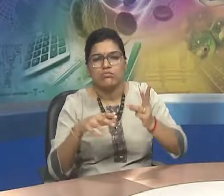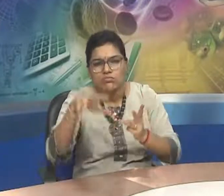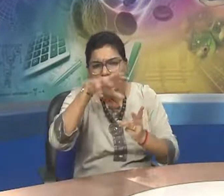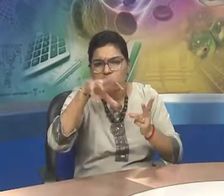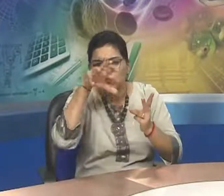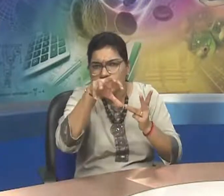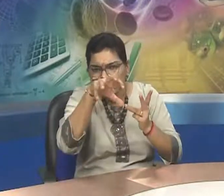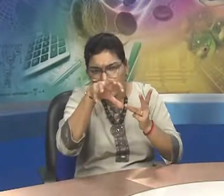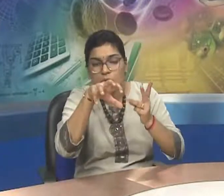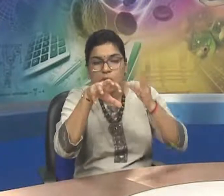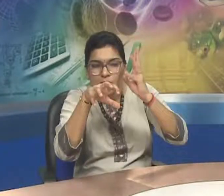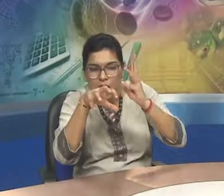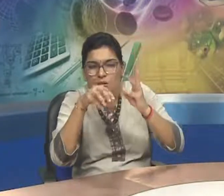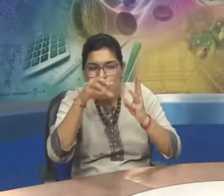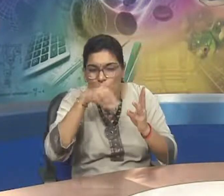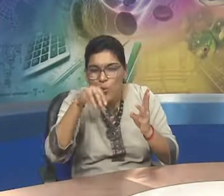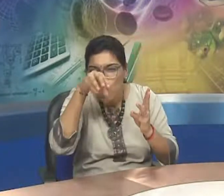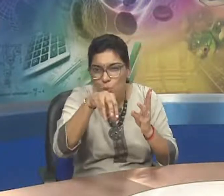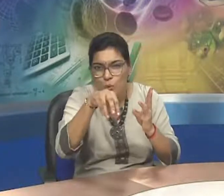order from the superior court